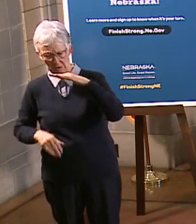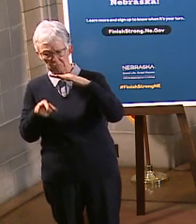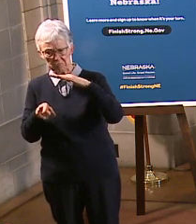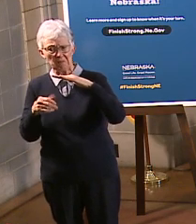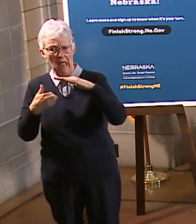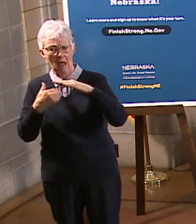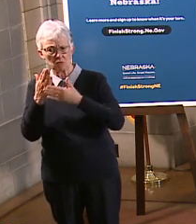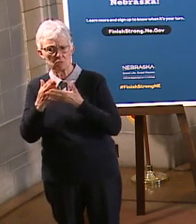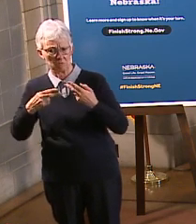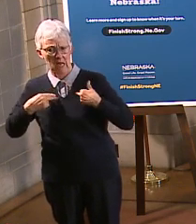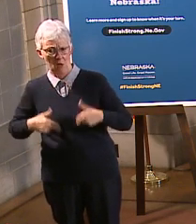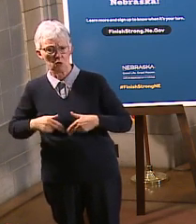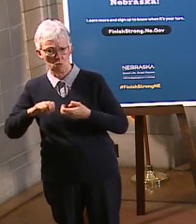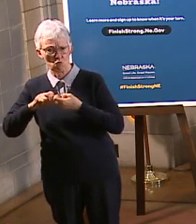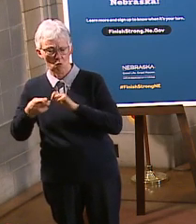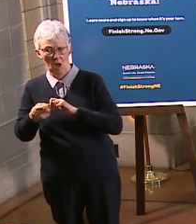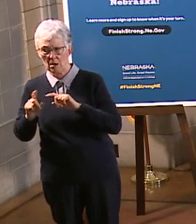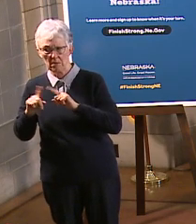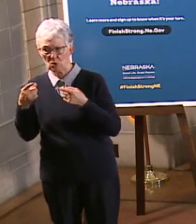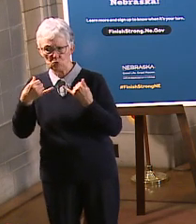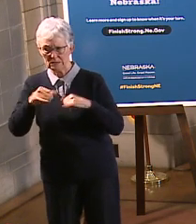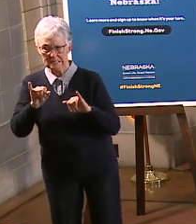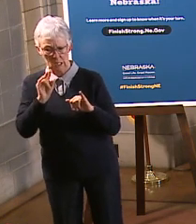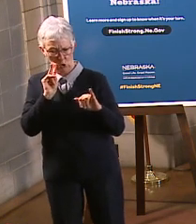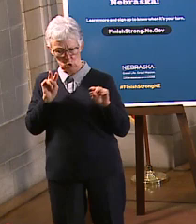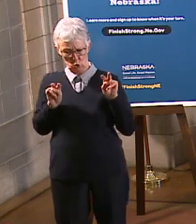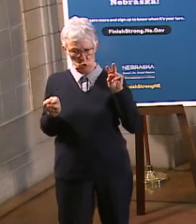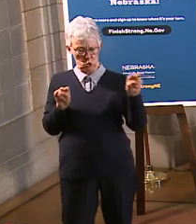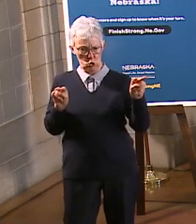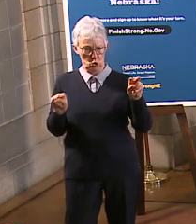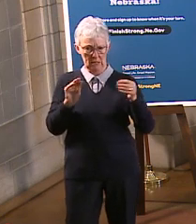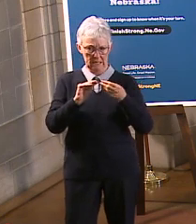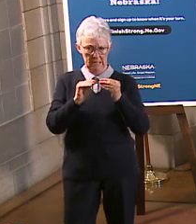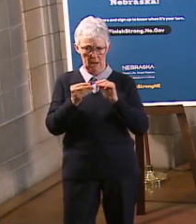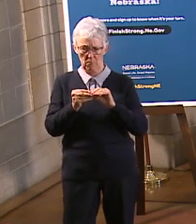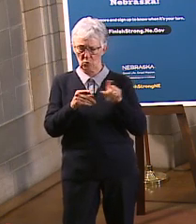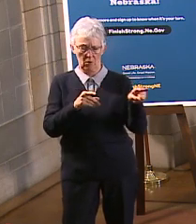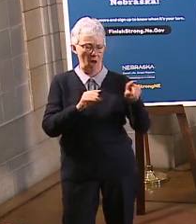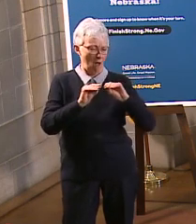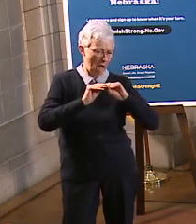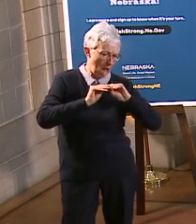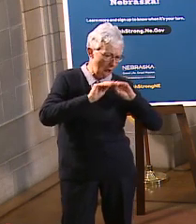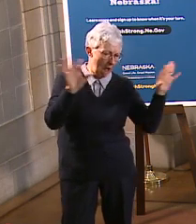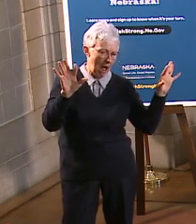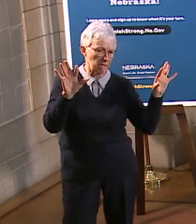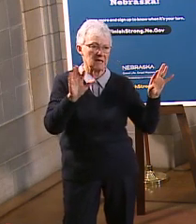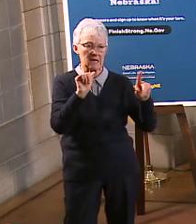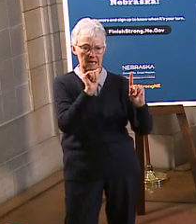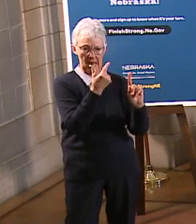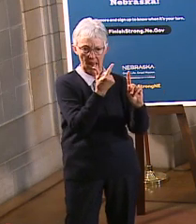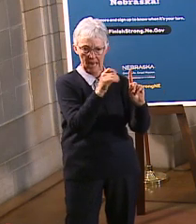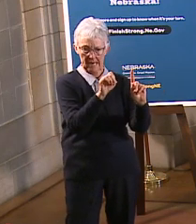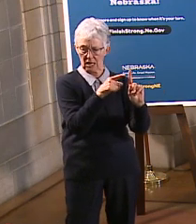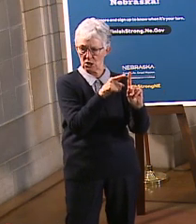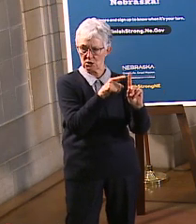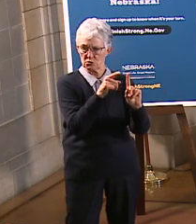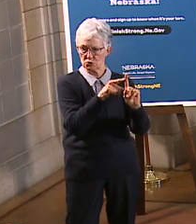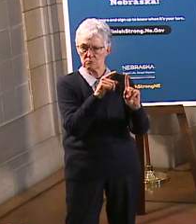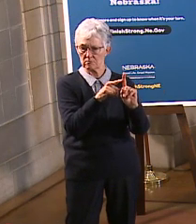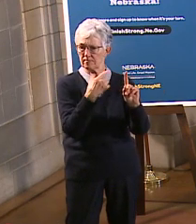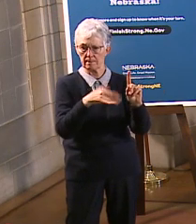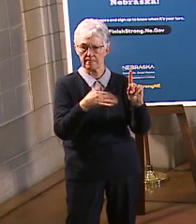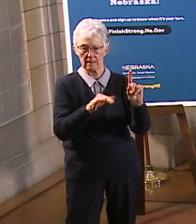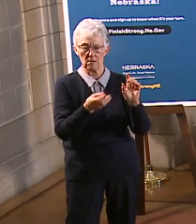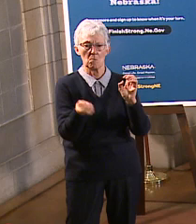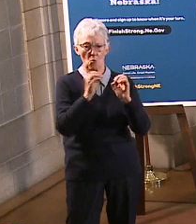comorbidities. But when you add up the numbers, it's pretty glaringly obvious that age is the #1 reason